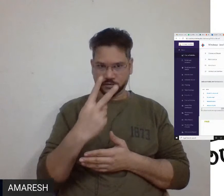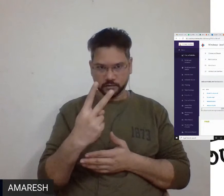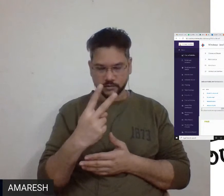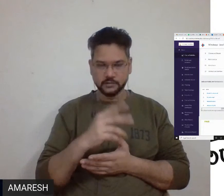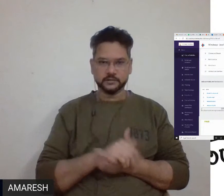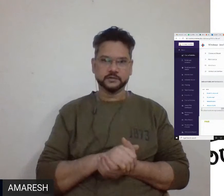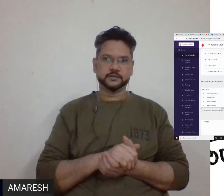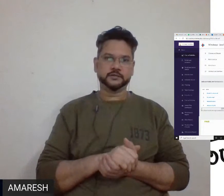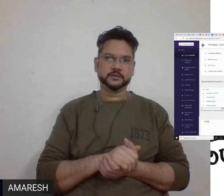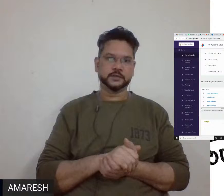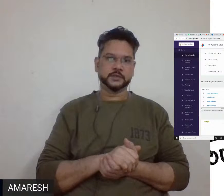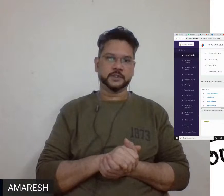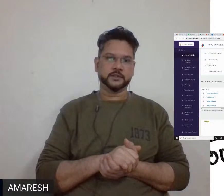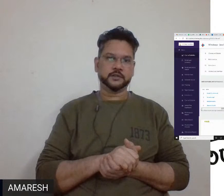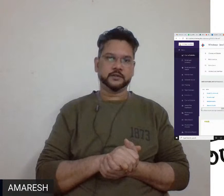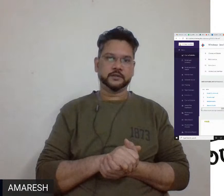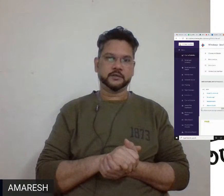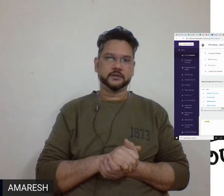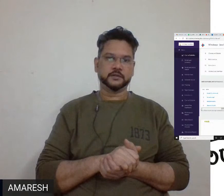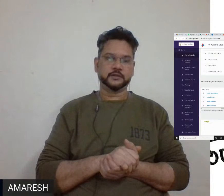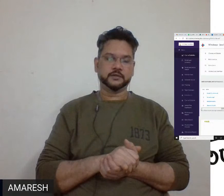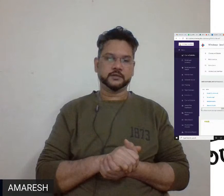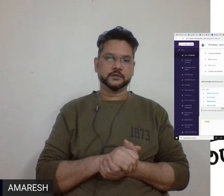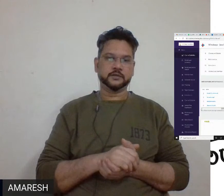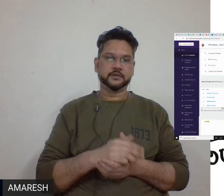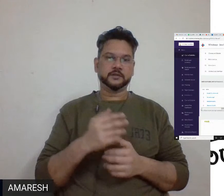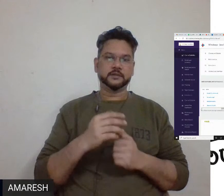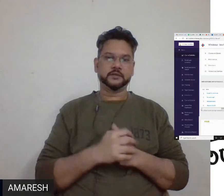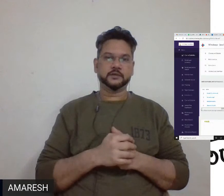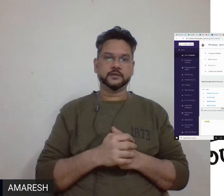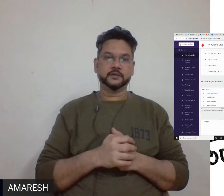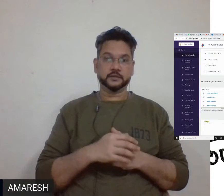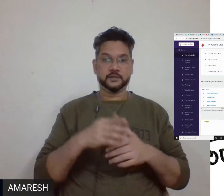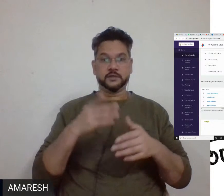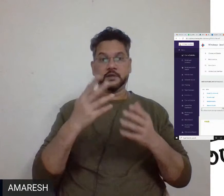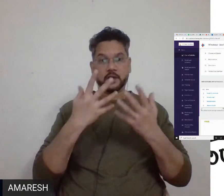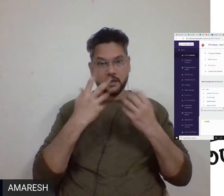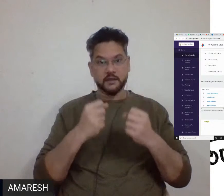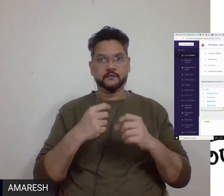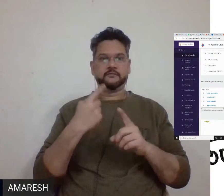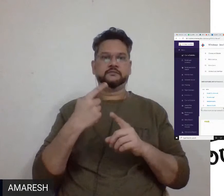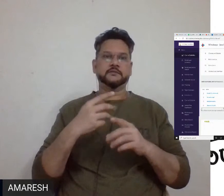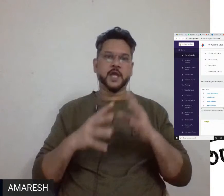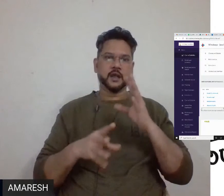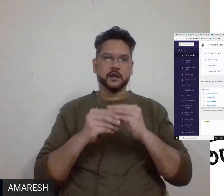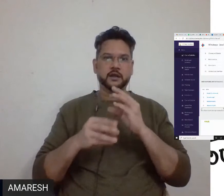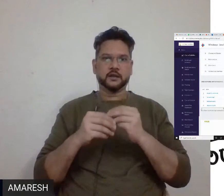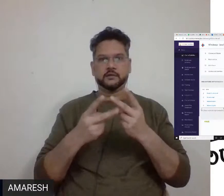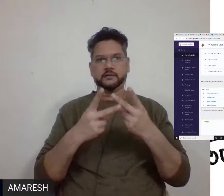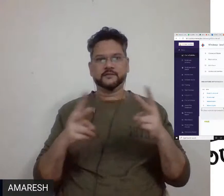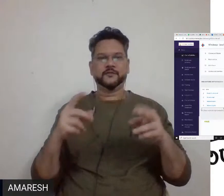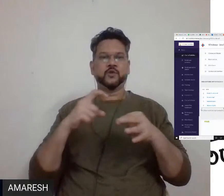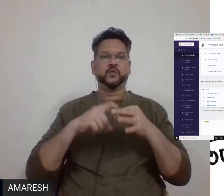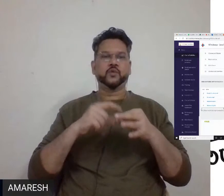at. And there are additional quizzes. As I told you, there is a lot of